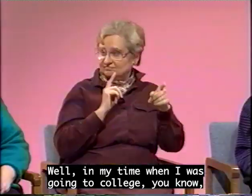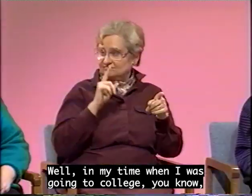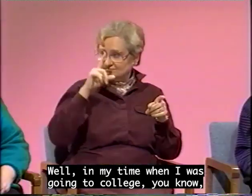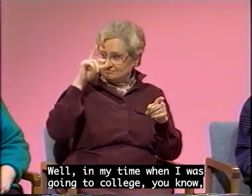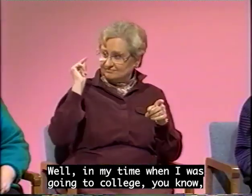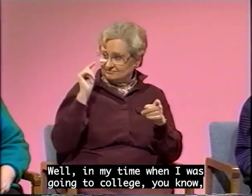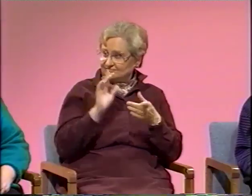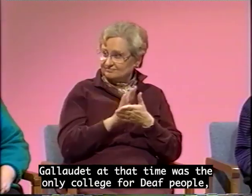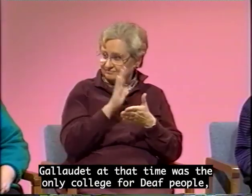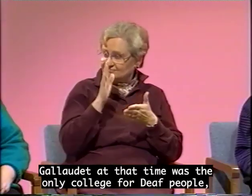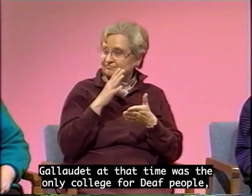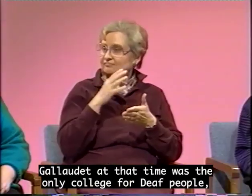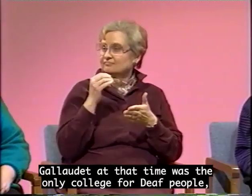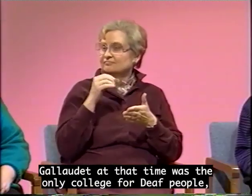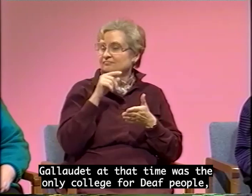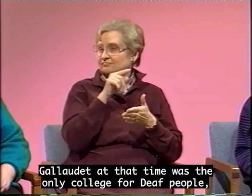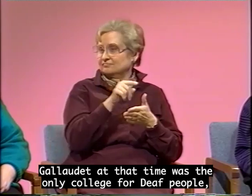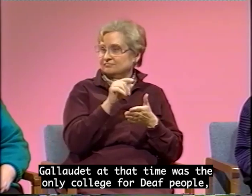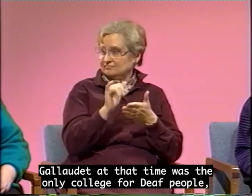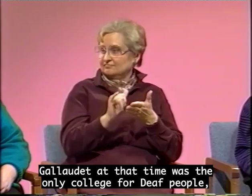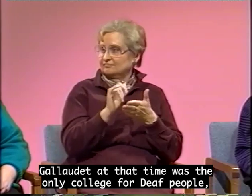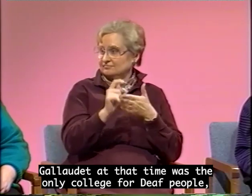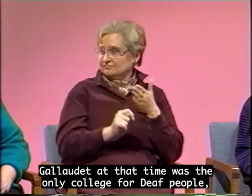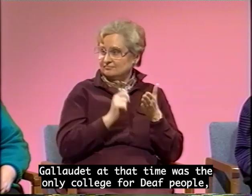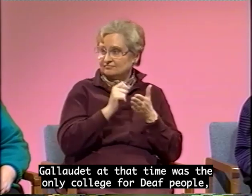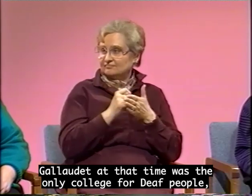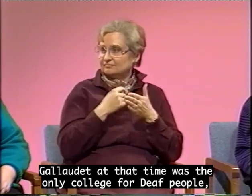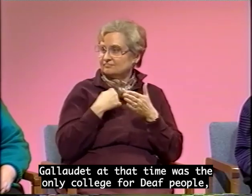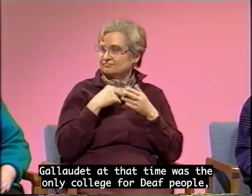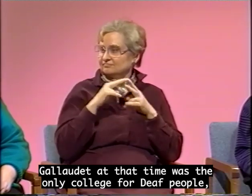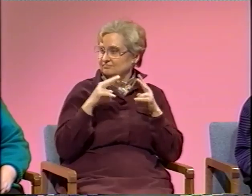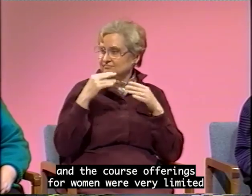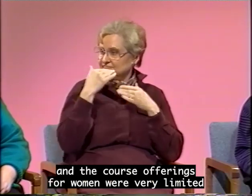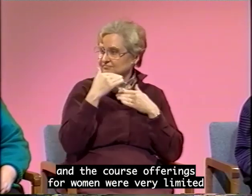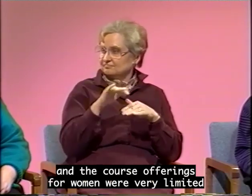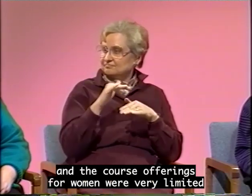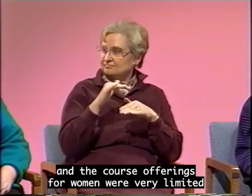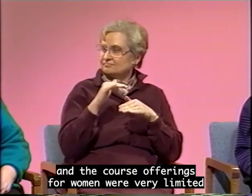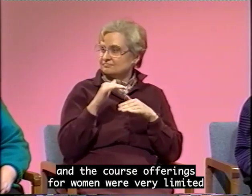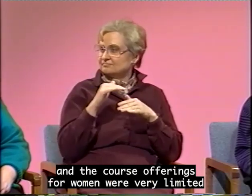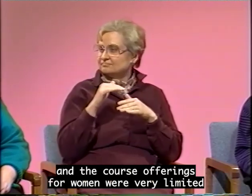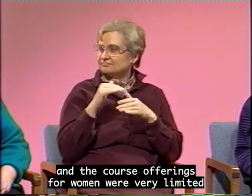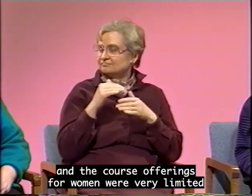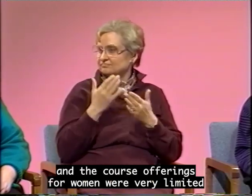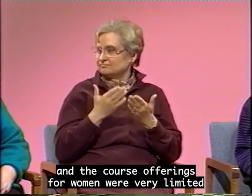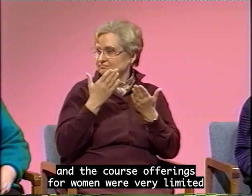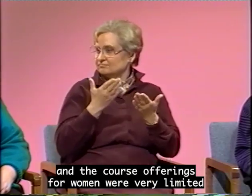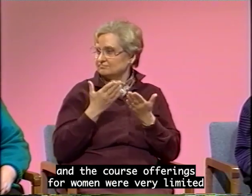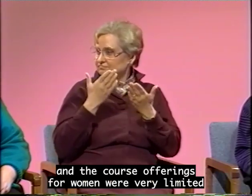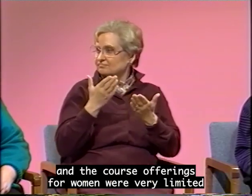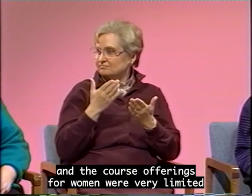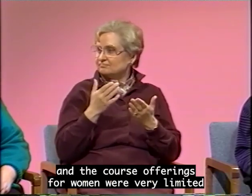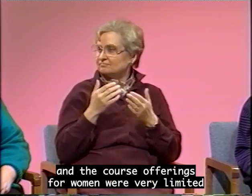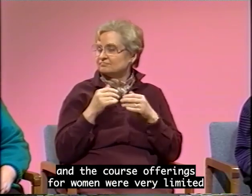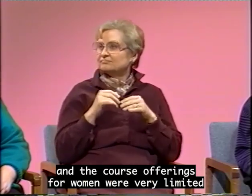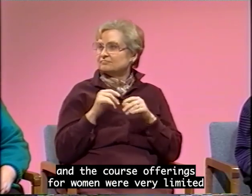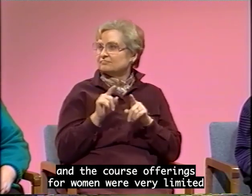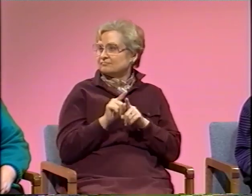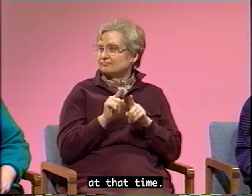college, Gallaudet at that time was the only college for deaf people, and the course offerings for women were very limited